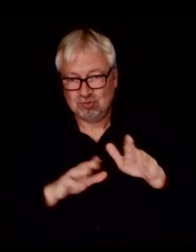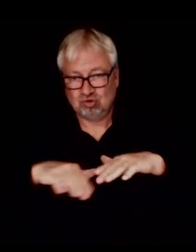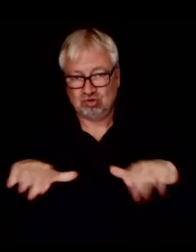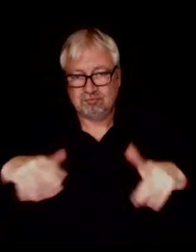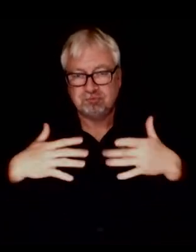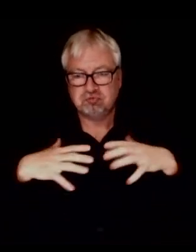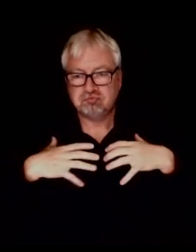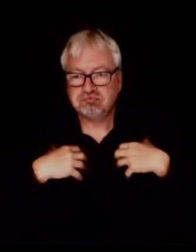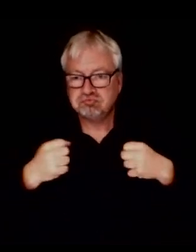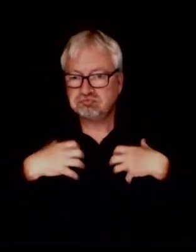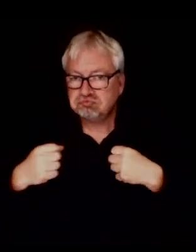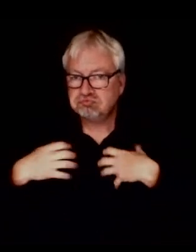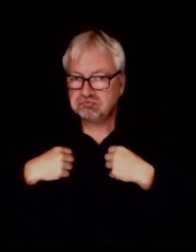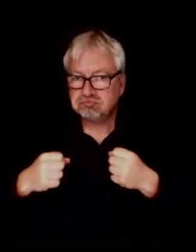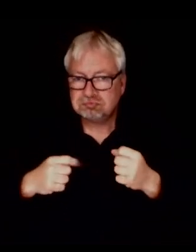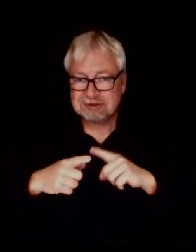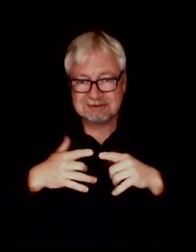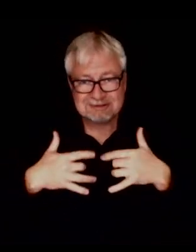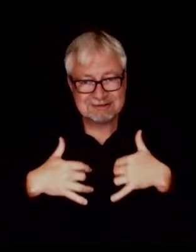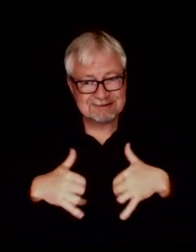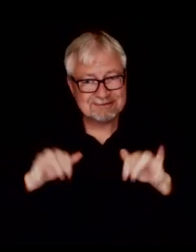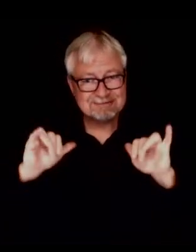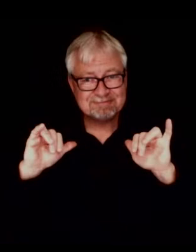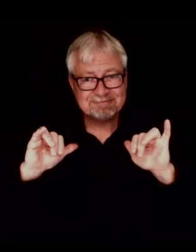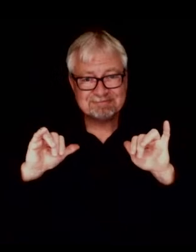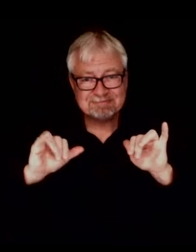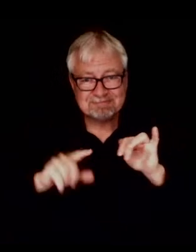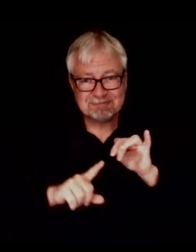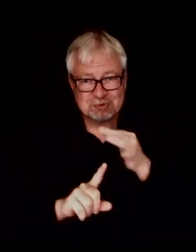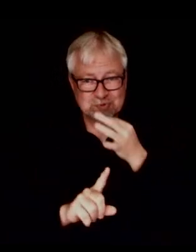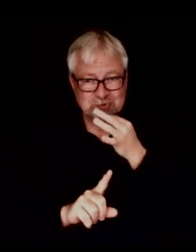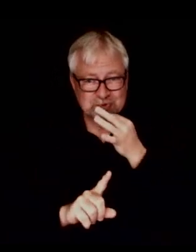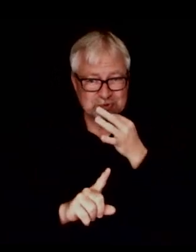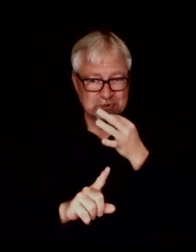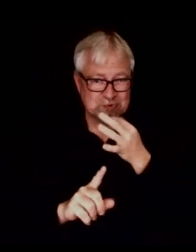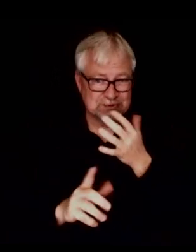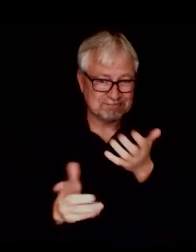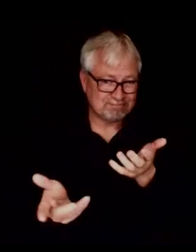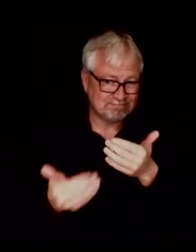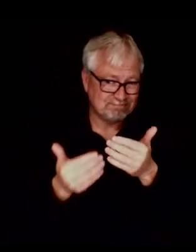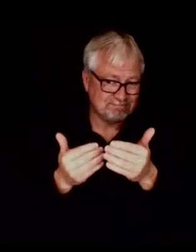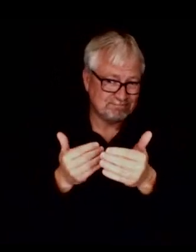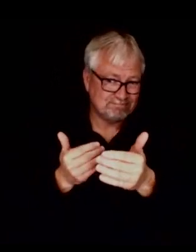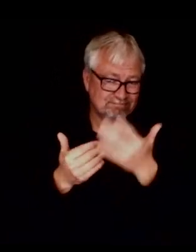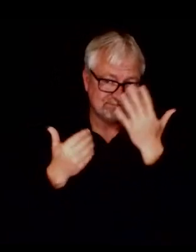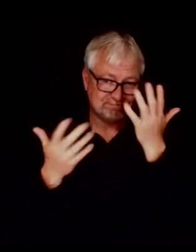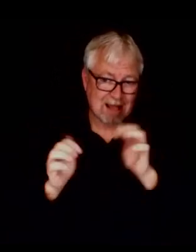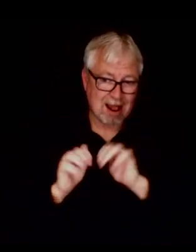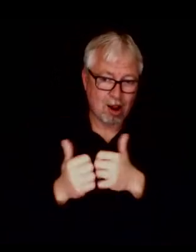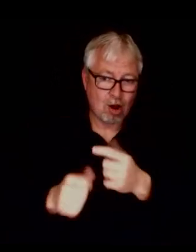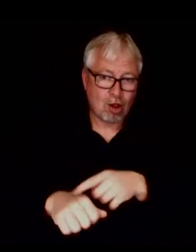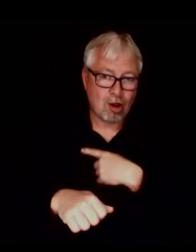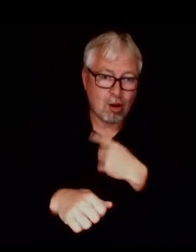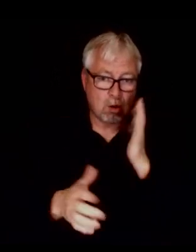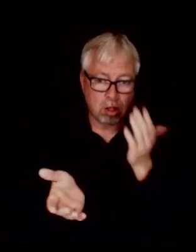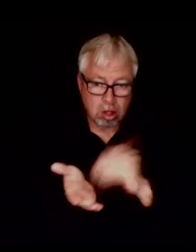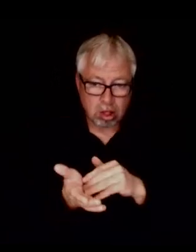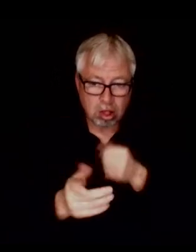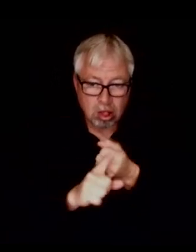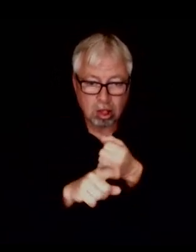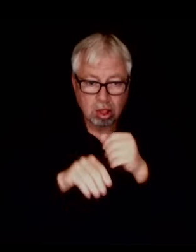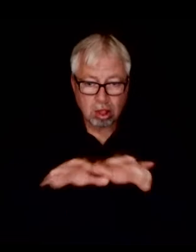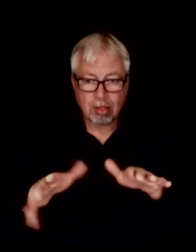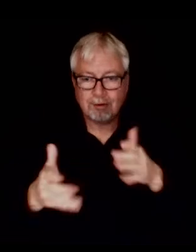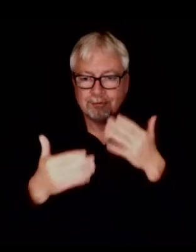too soon to fully understand what long-term sequelae these children might have. There are also increasing reports of